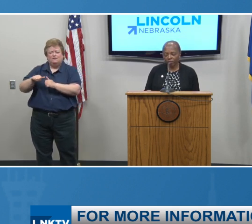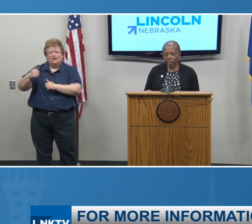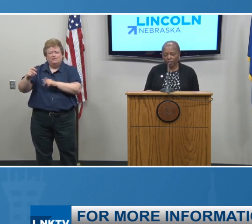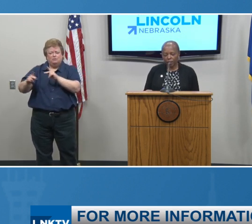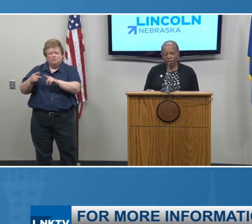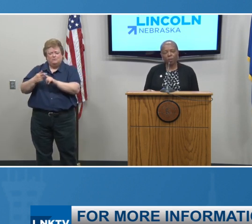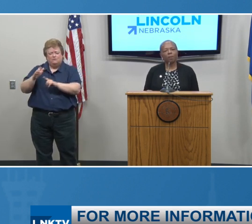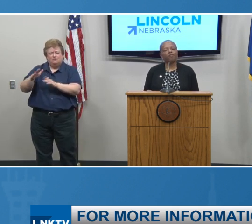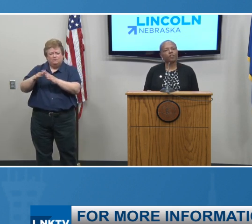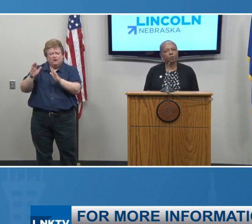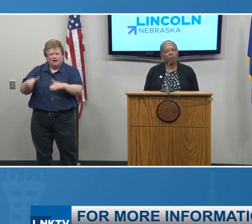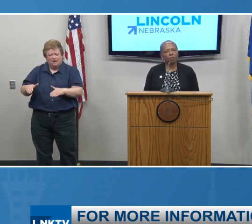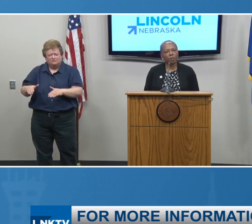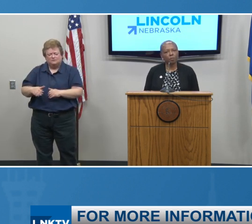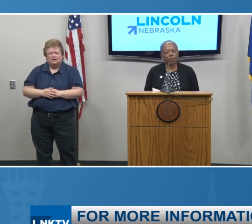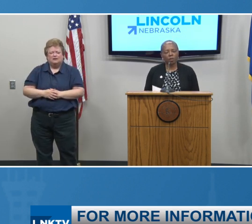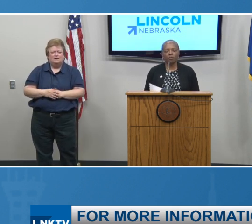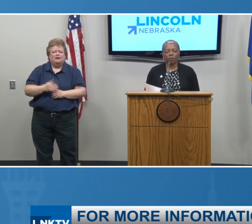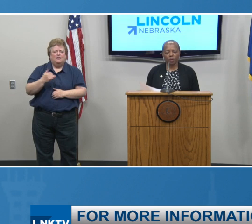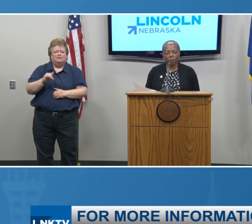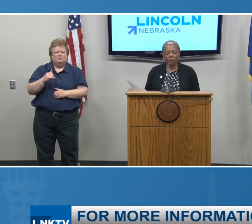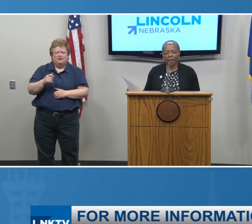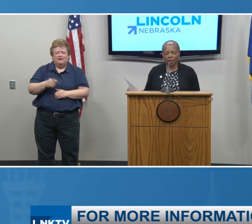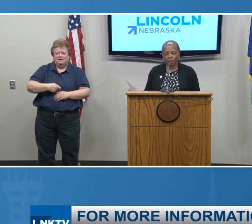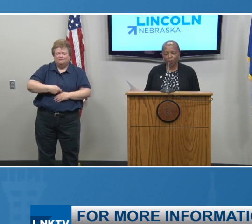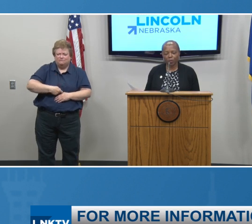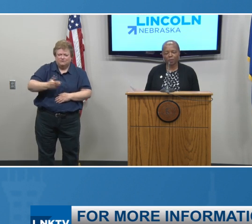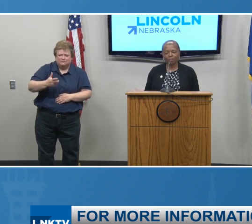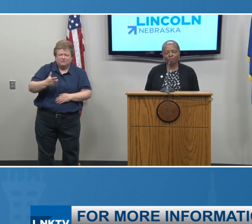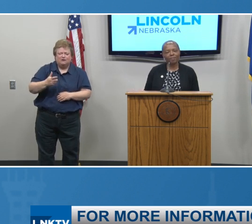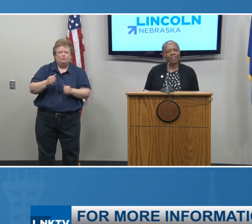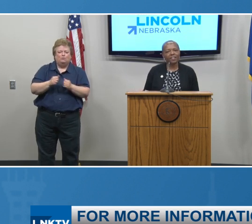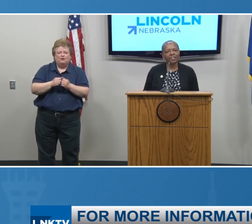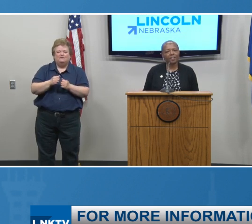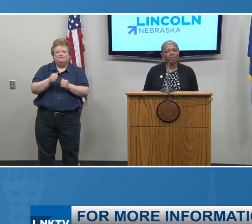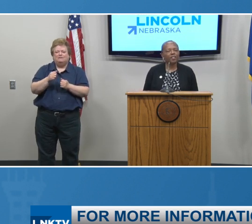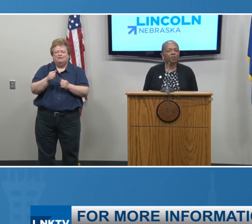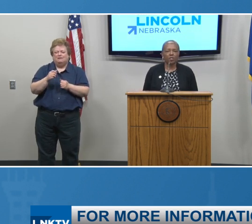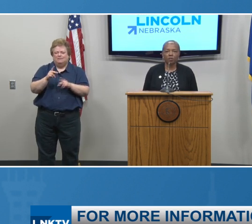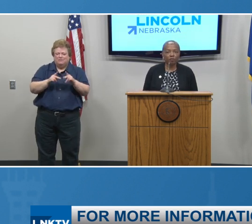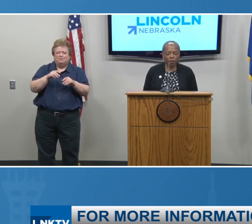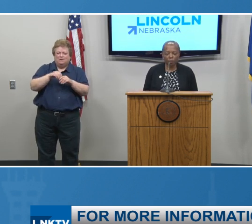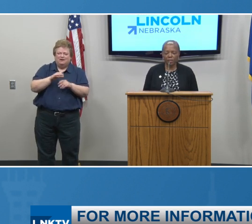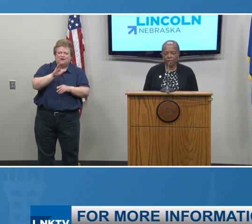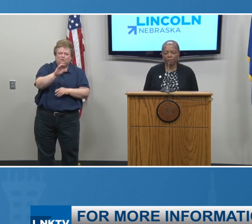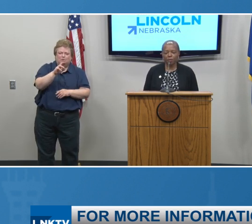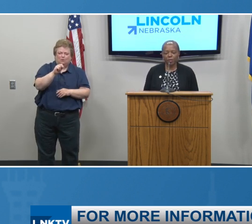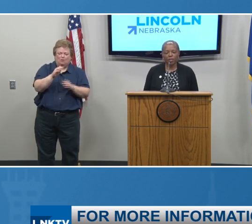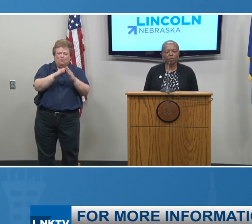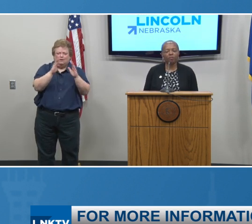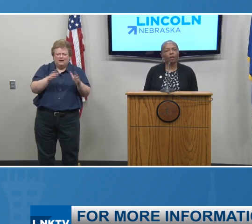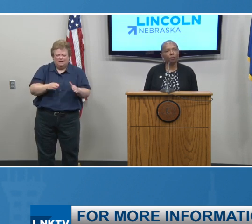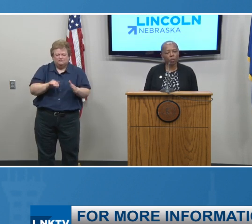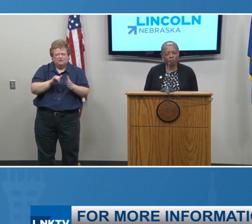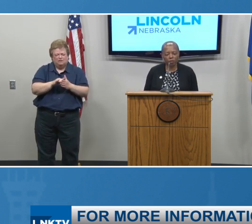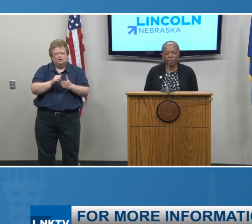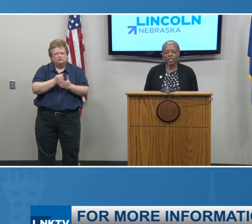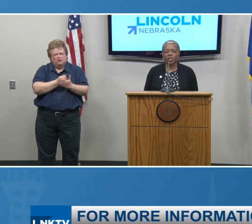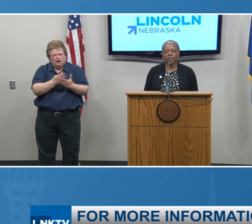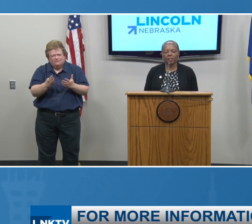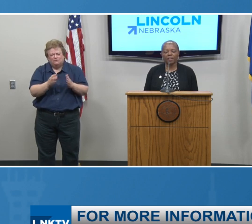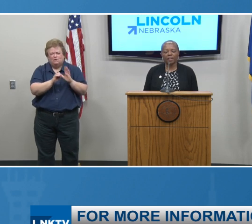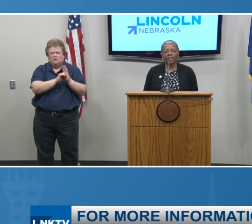disc golf, throw a frisbee with members of your own household. These are just a few examples, and you can find